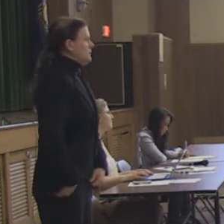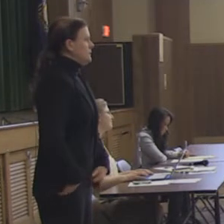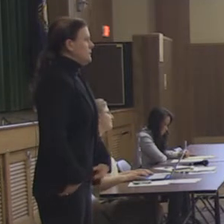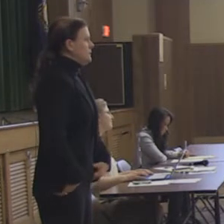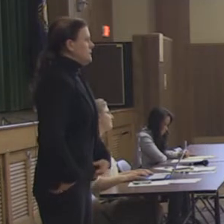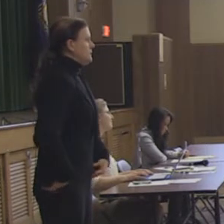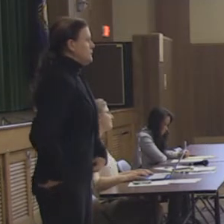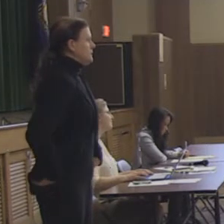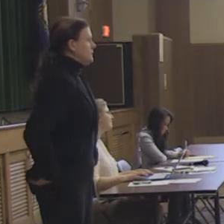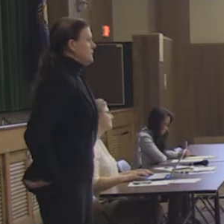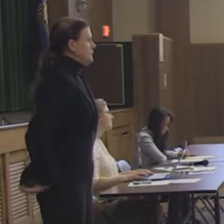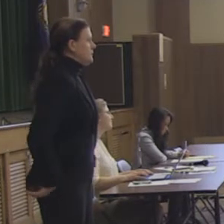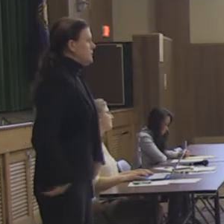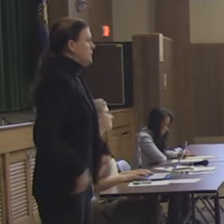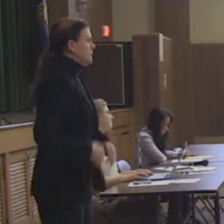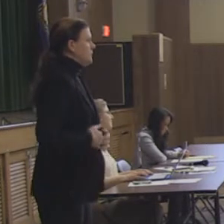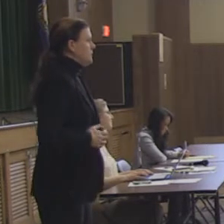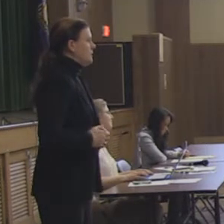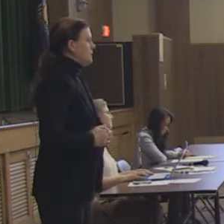Anyway, we want to try to get